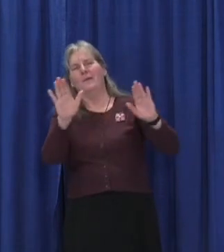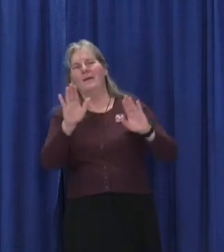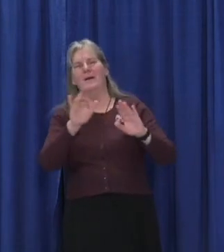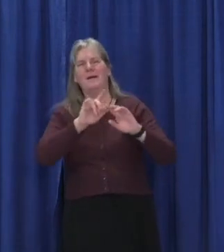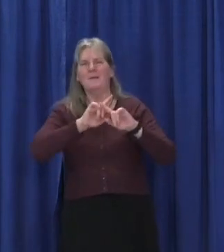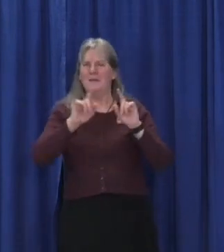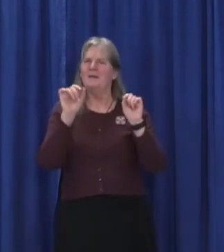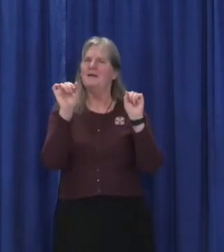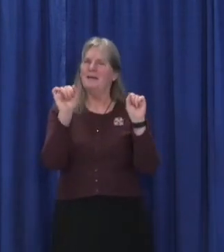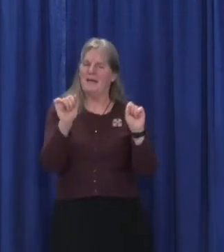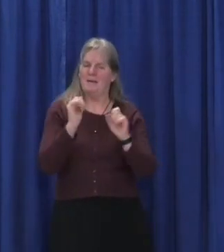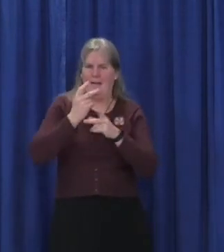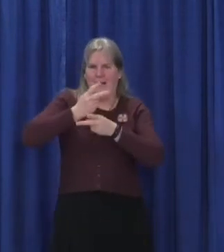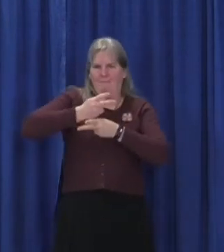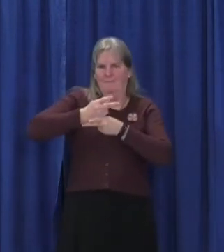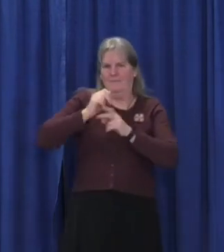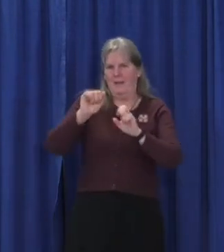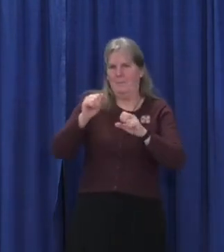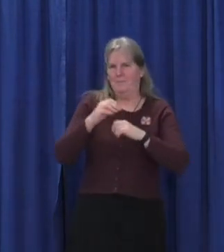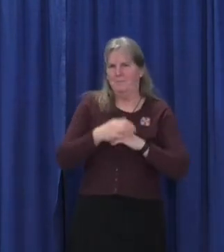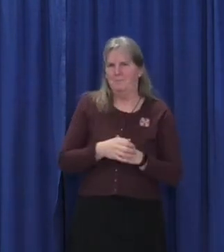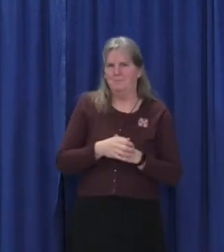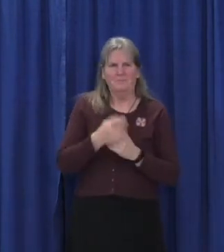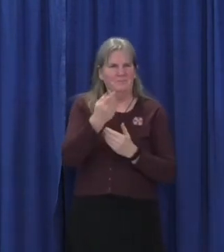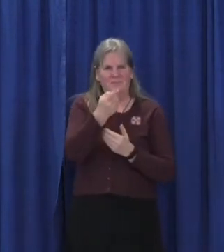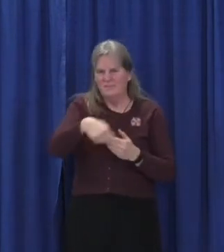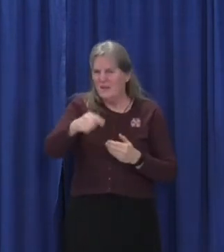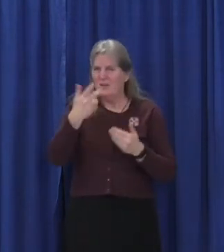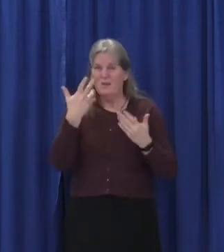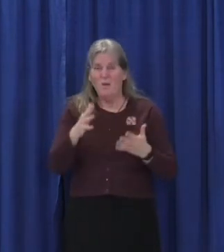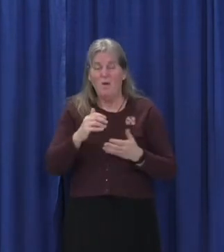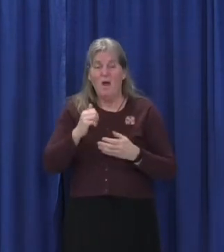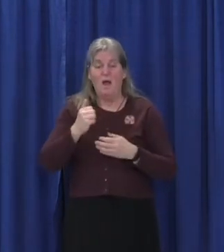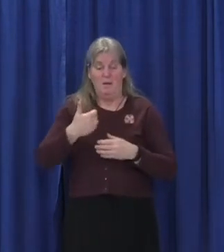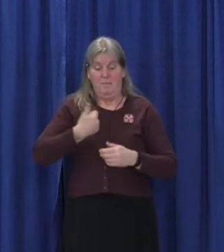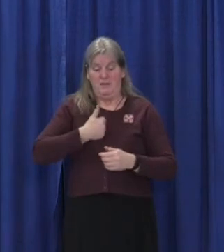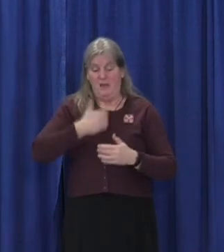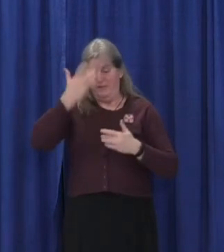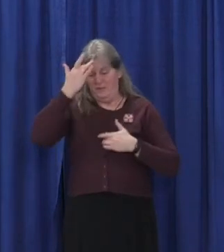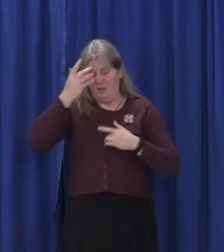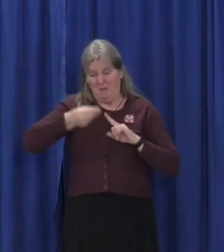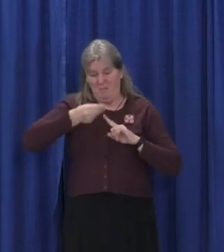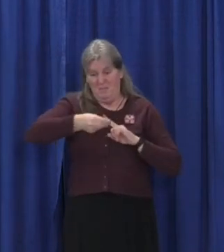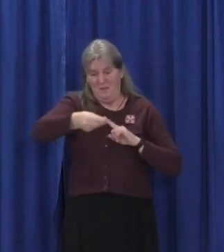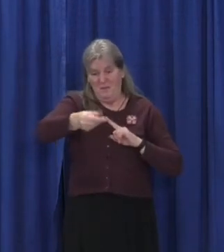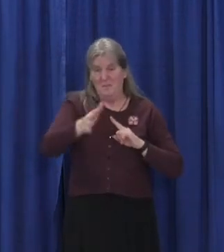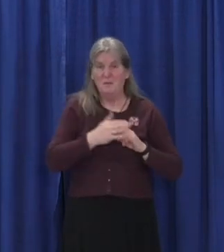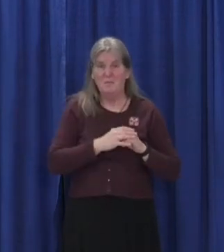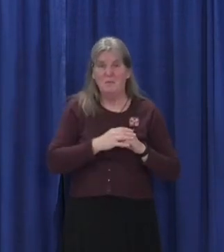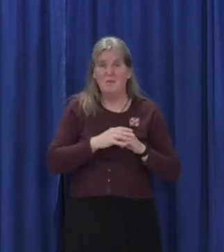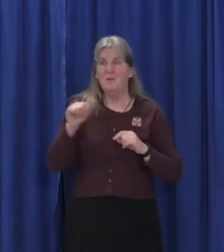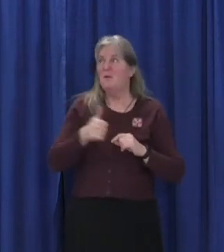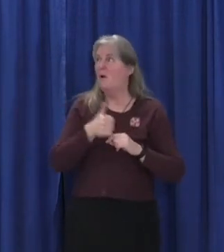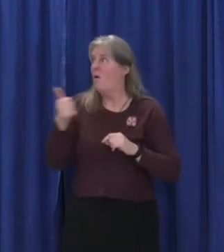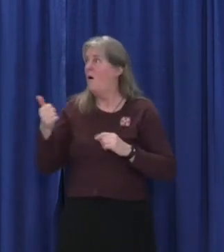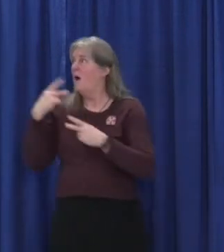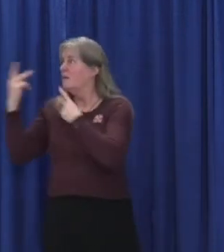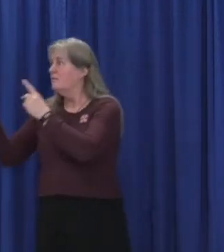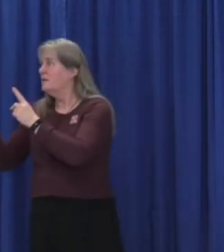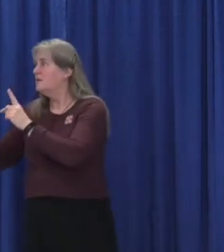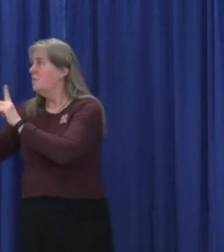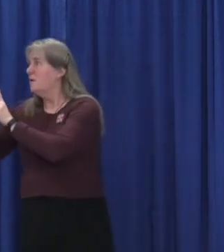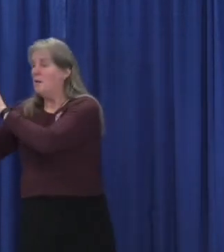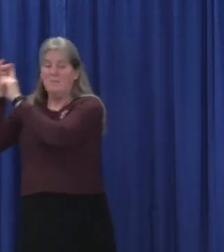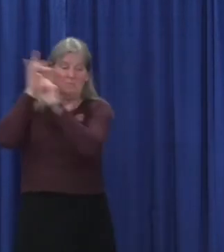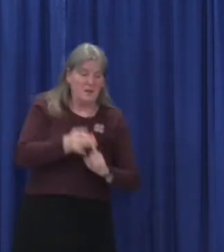we can do it with caution. None of us want to make others sick. None of us want to bring Omicron back to Yukon. So here's some ways